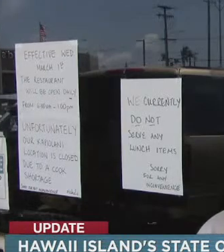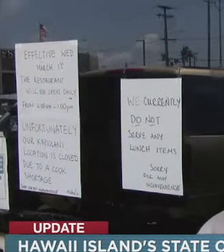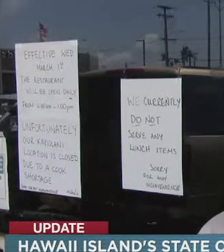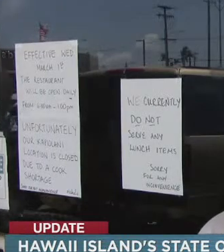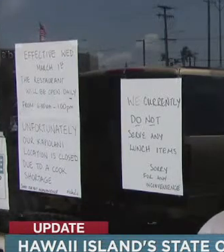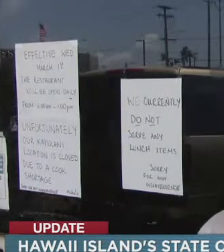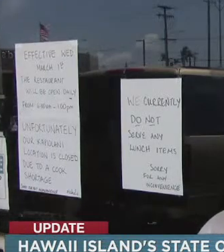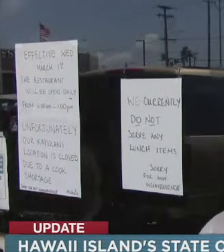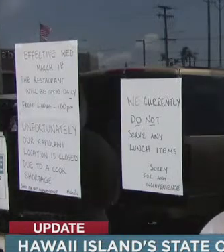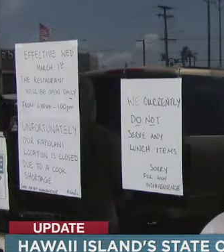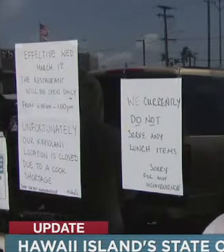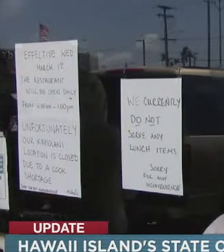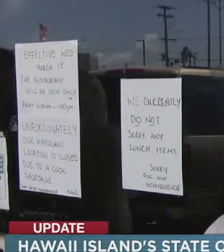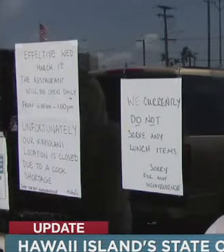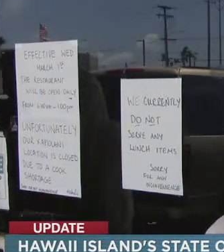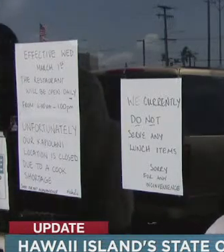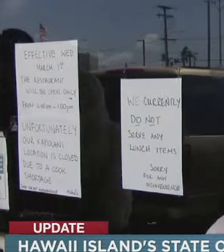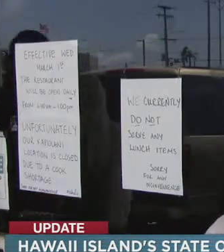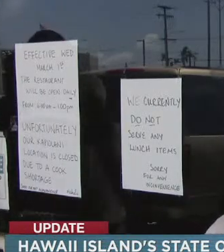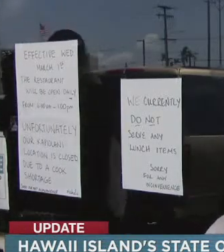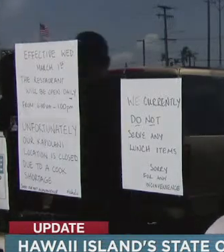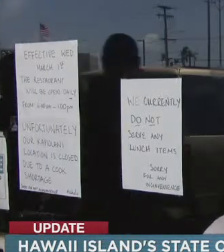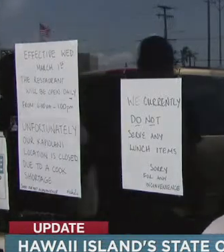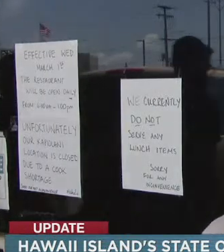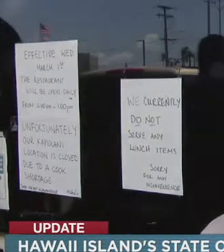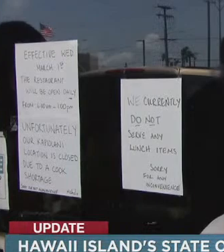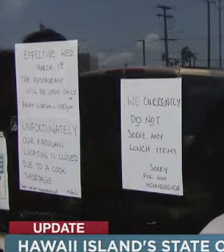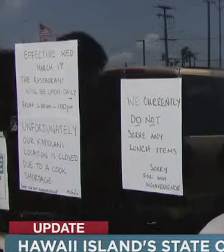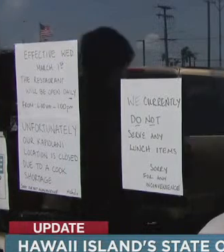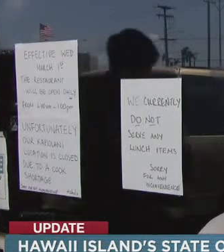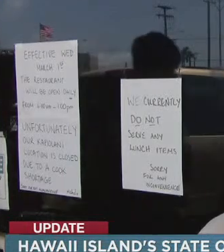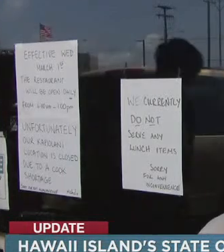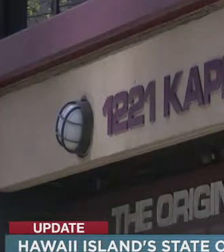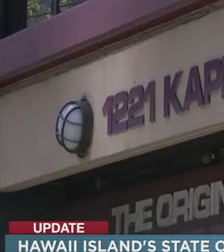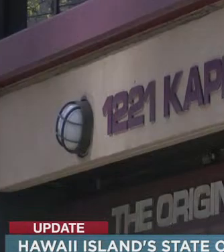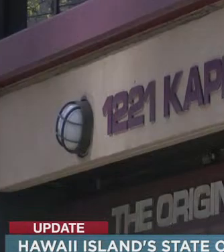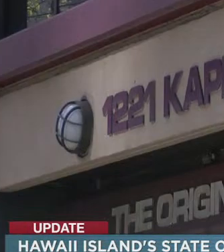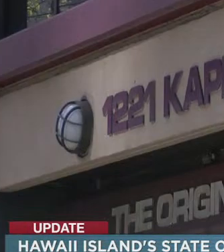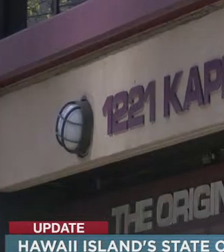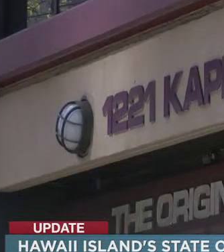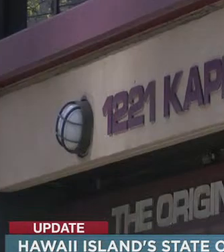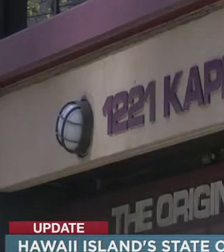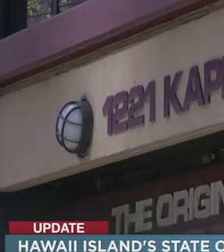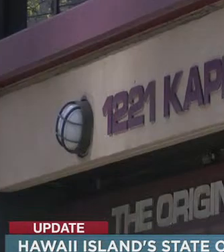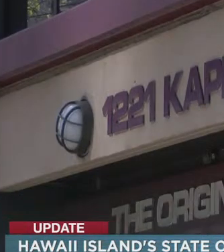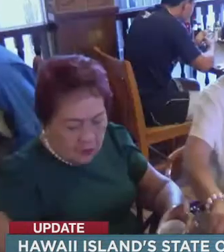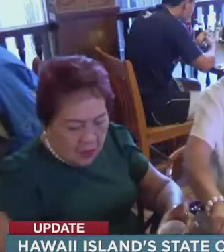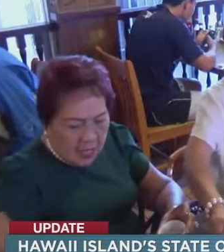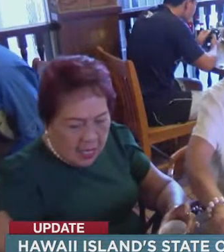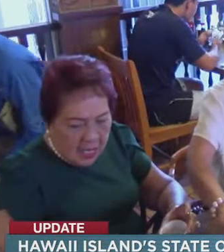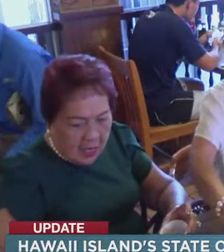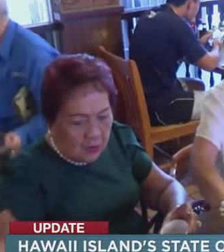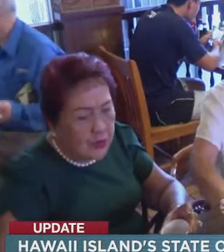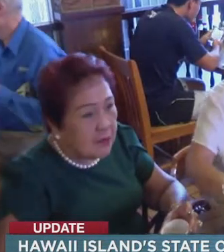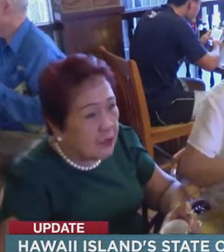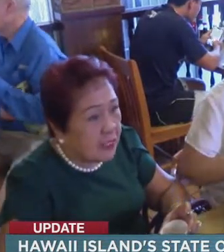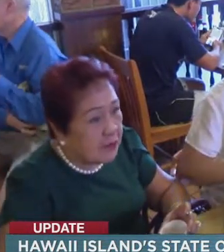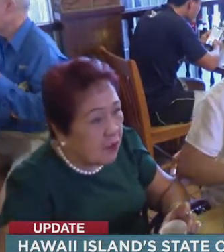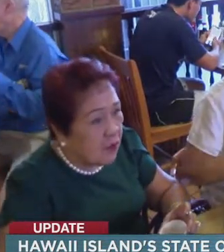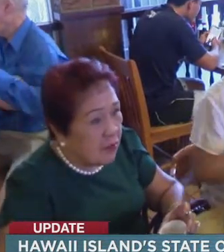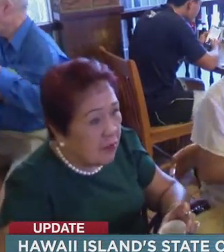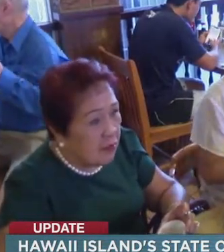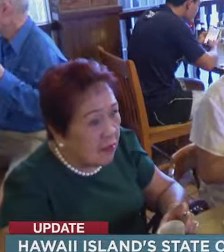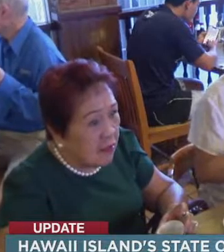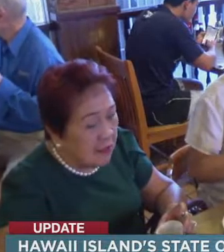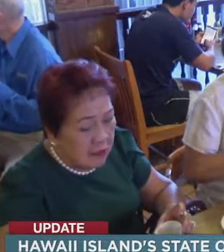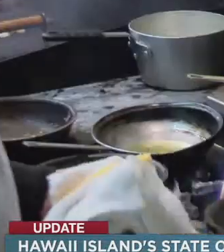apologize to the customer to let them know. I just suddenly closed that, The owner tells us she was also dealing with sewer problems